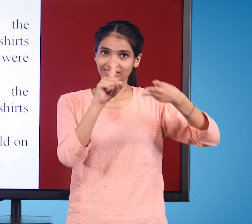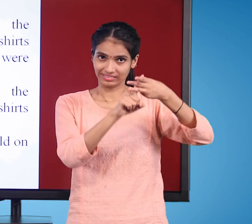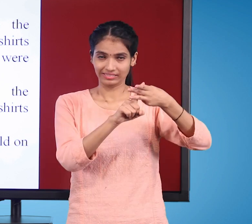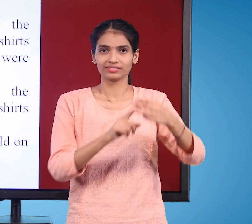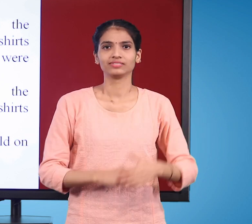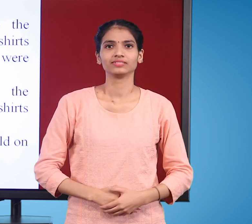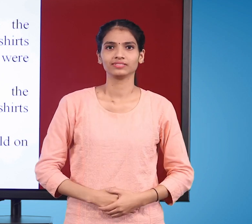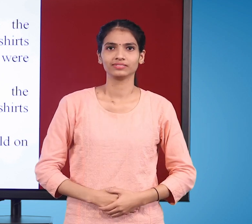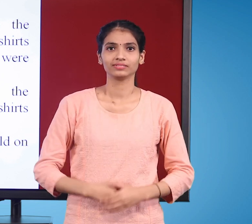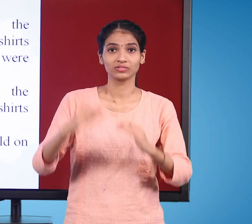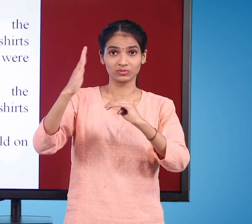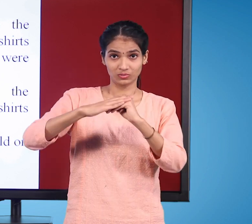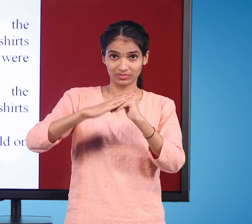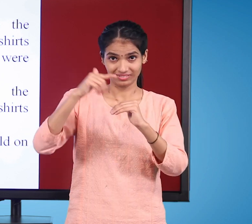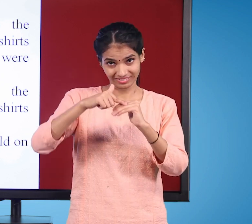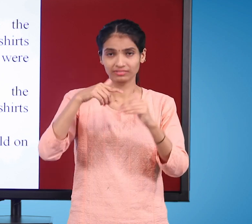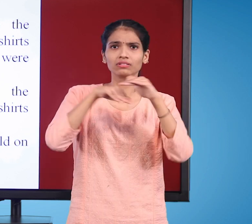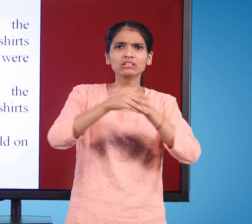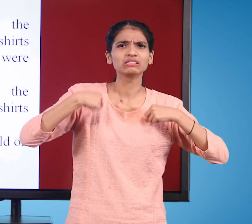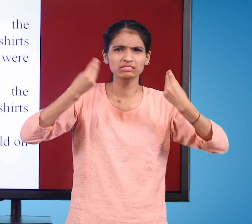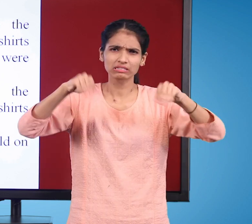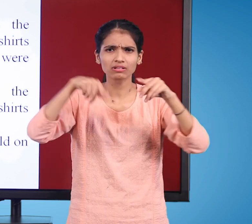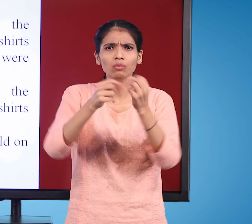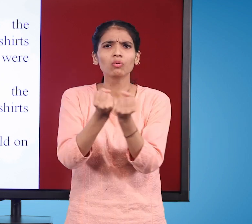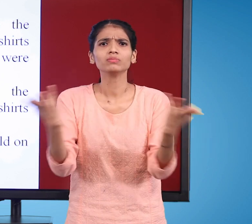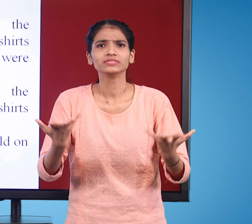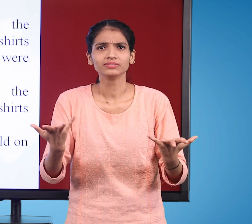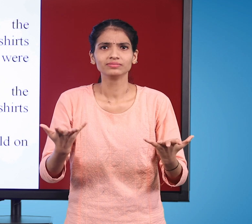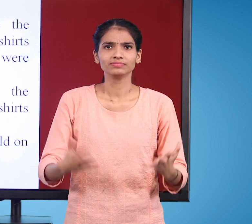E. How many shirts were sold on Thursday?